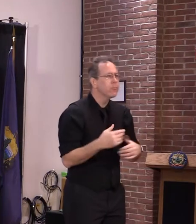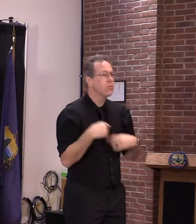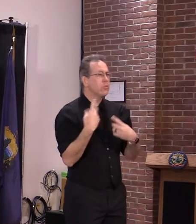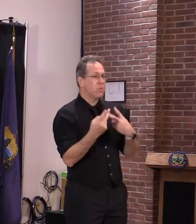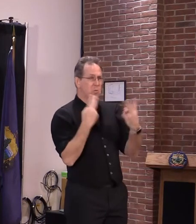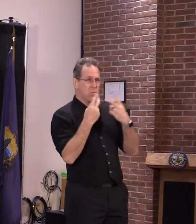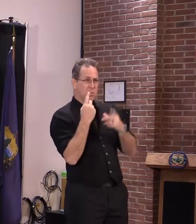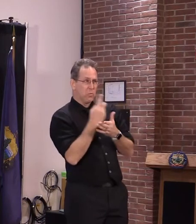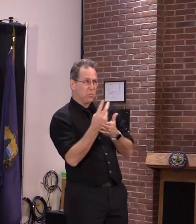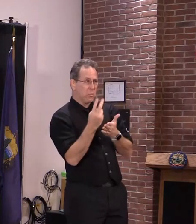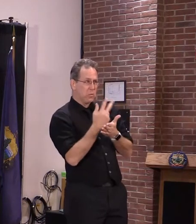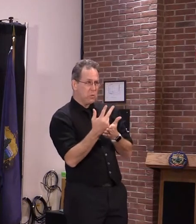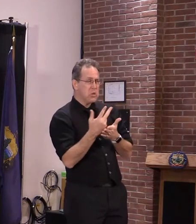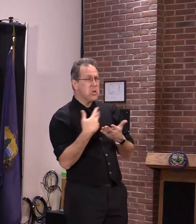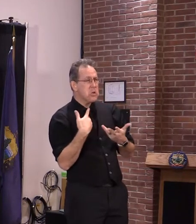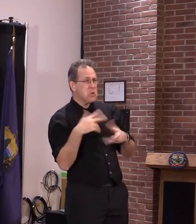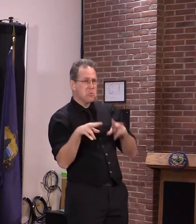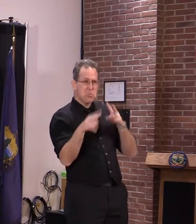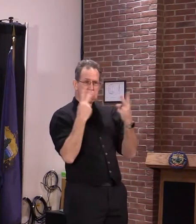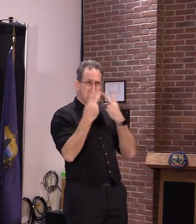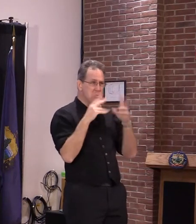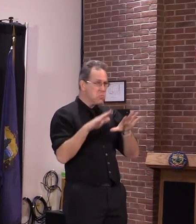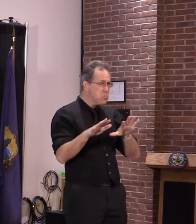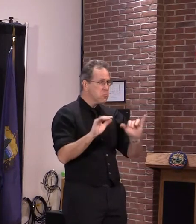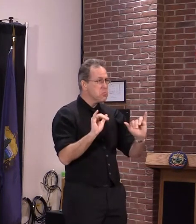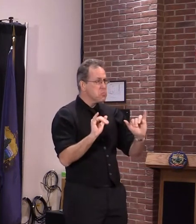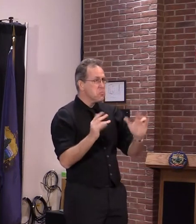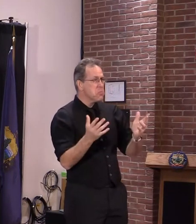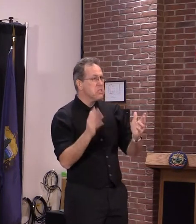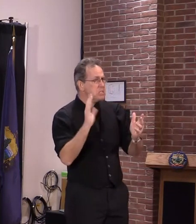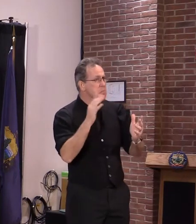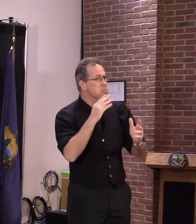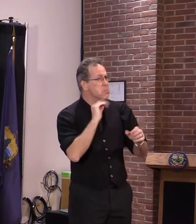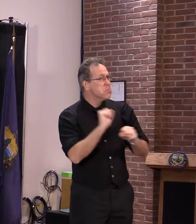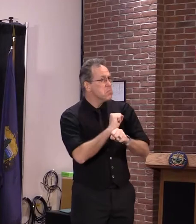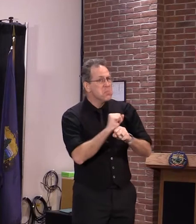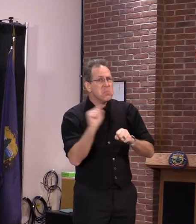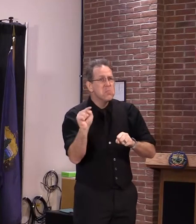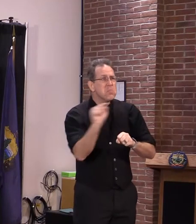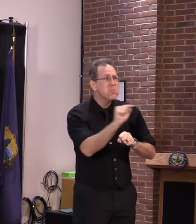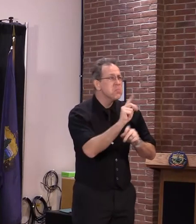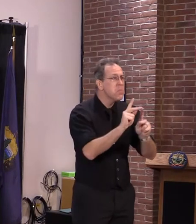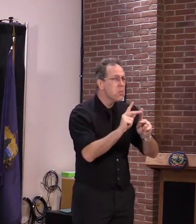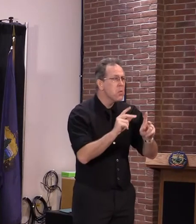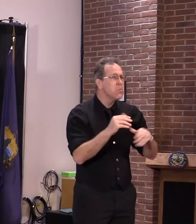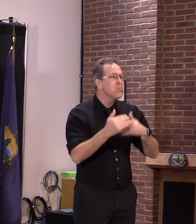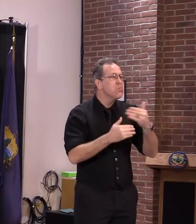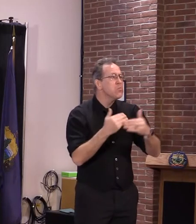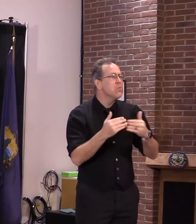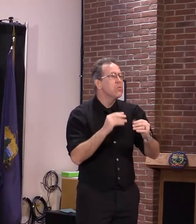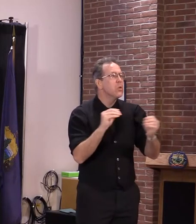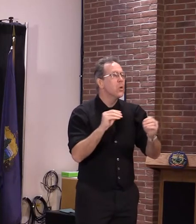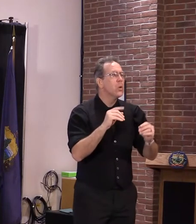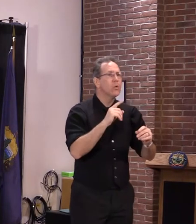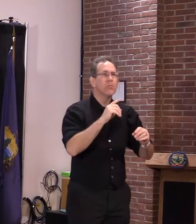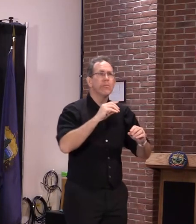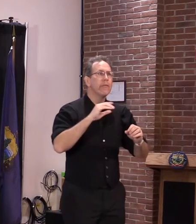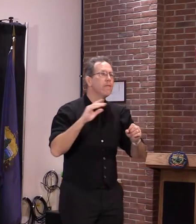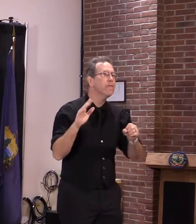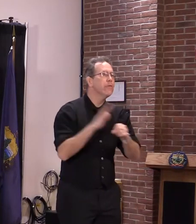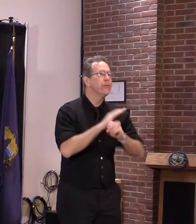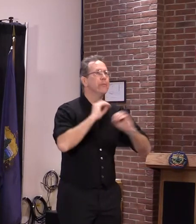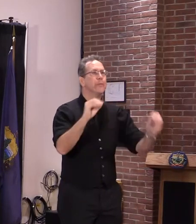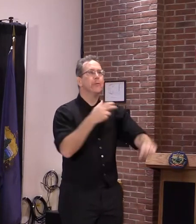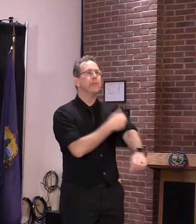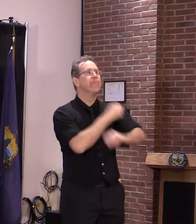that fact held true, that if you weren't protected in some way, it wasn't just a